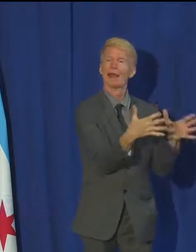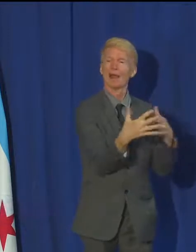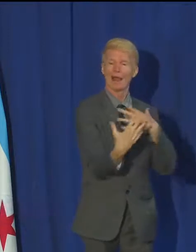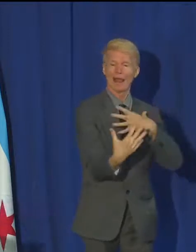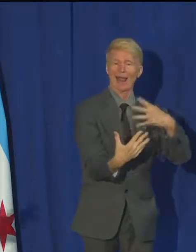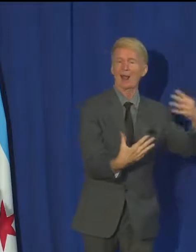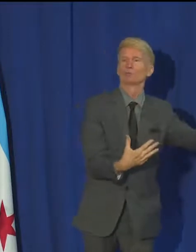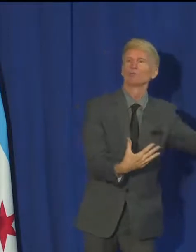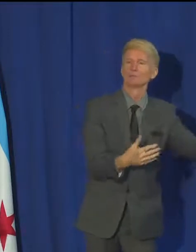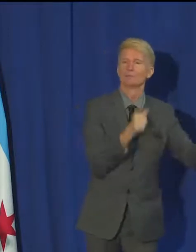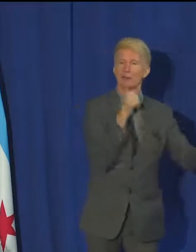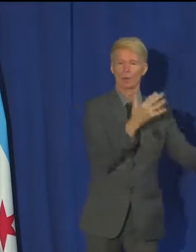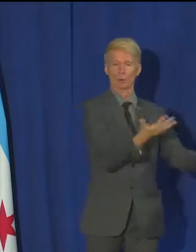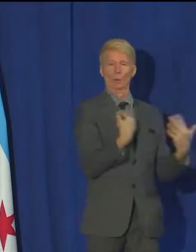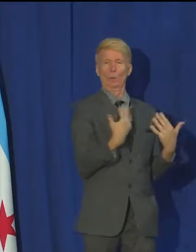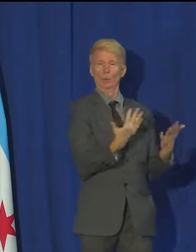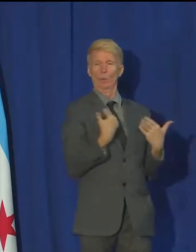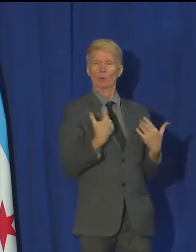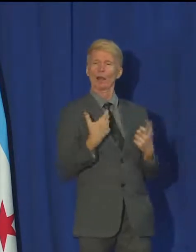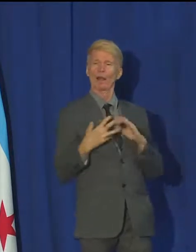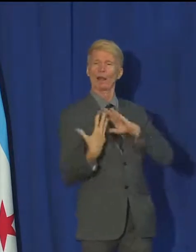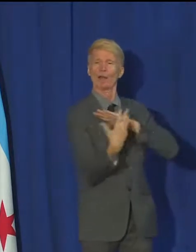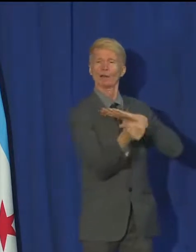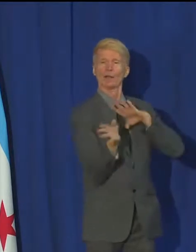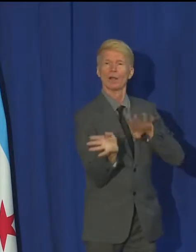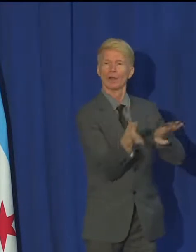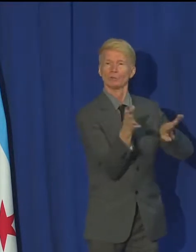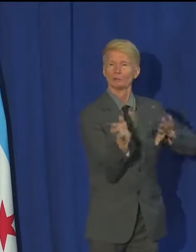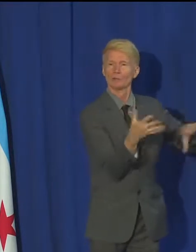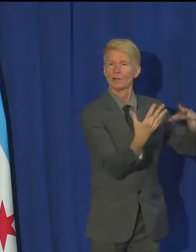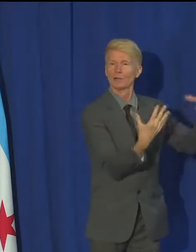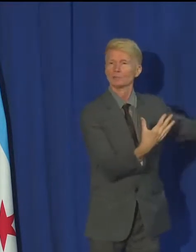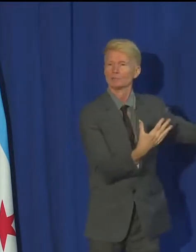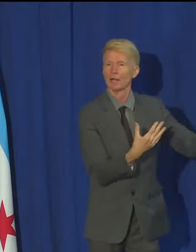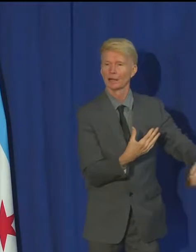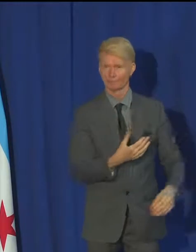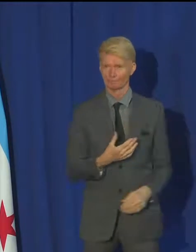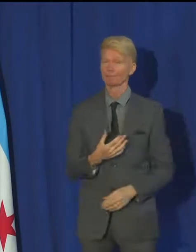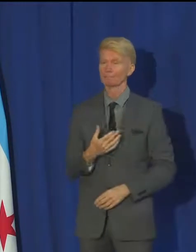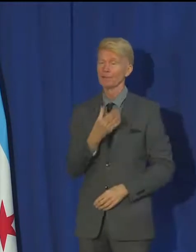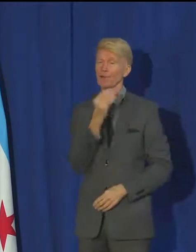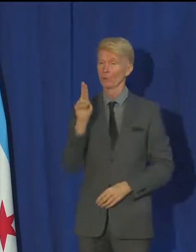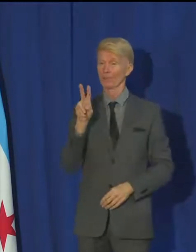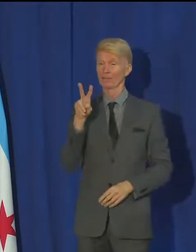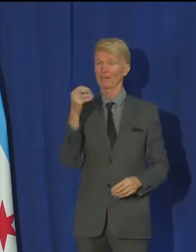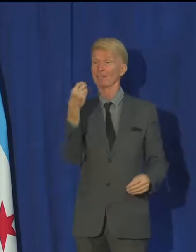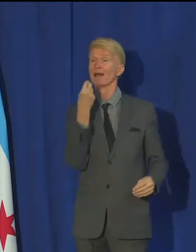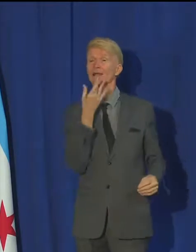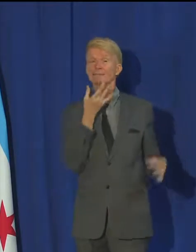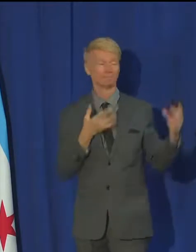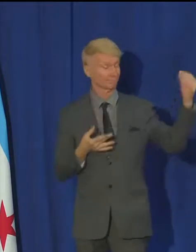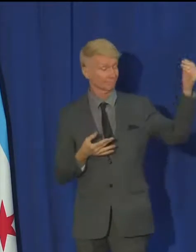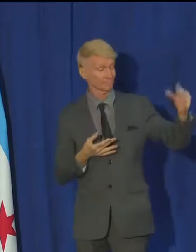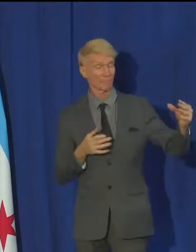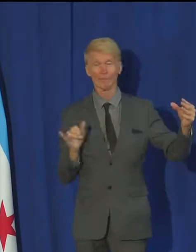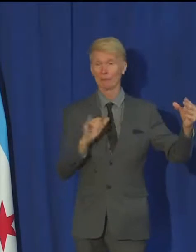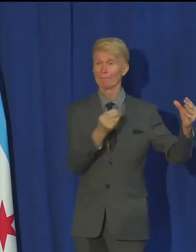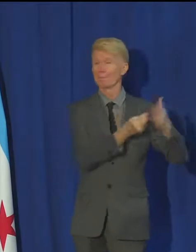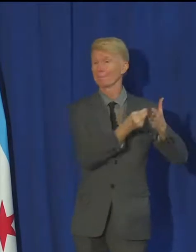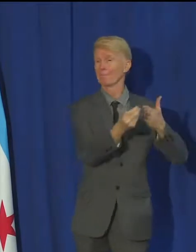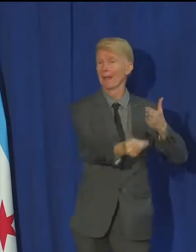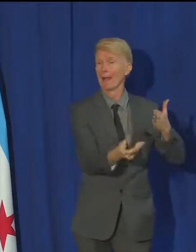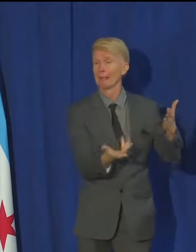room, as opposed to sort of pulling it in. And the UV lights, In terms of the ones that you're able to just